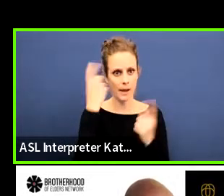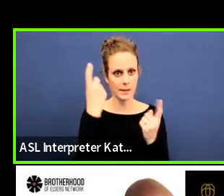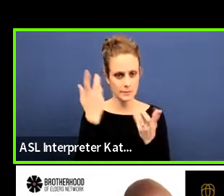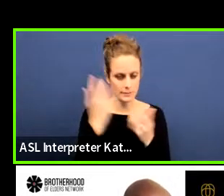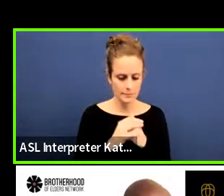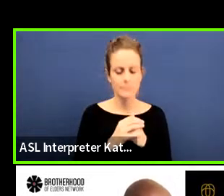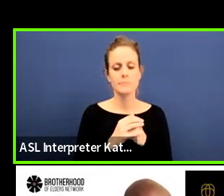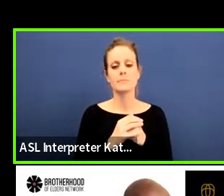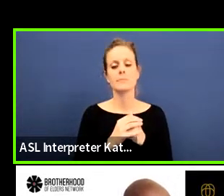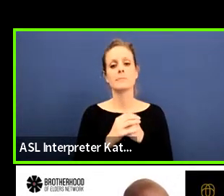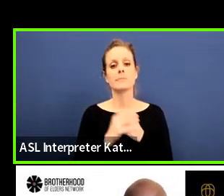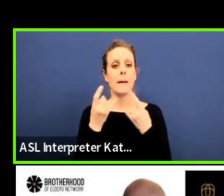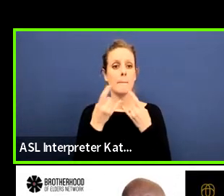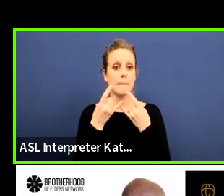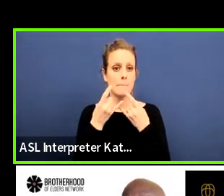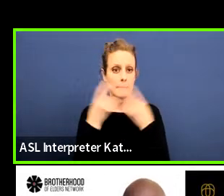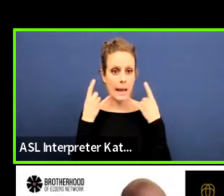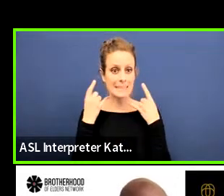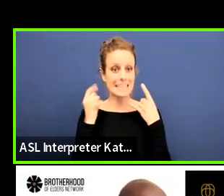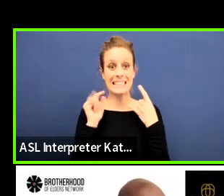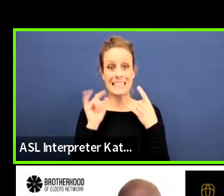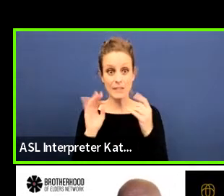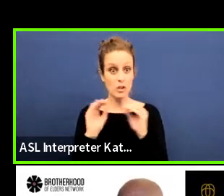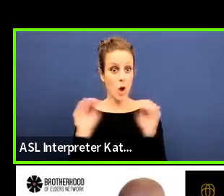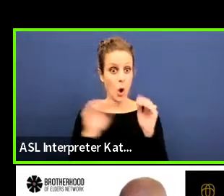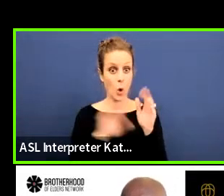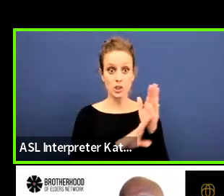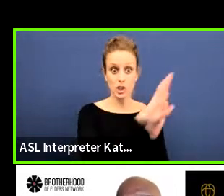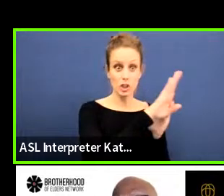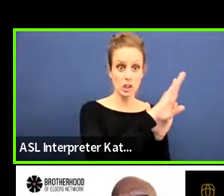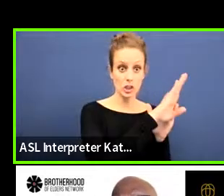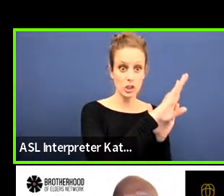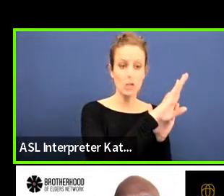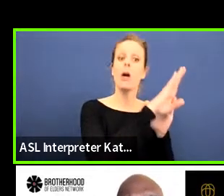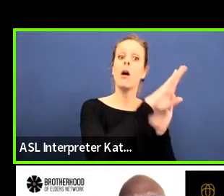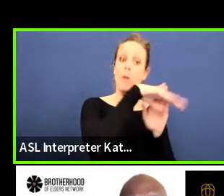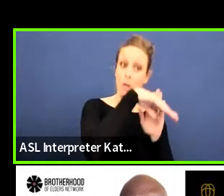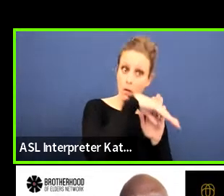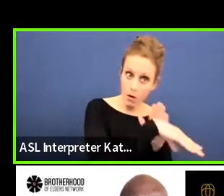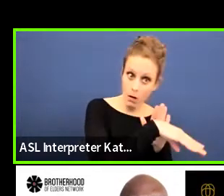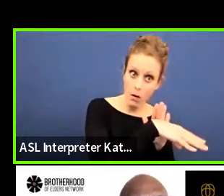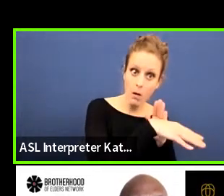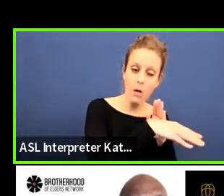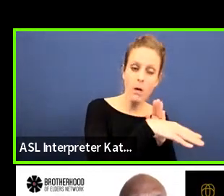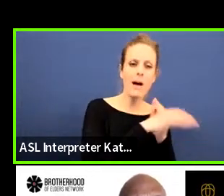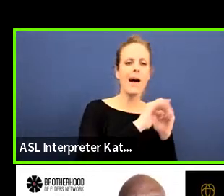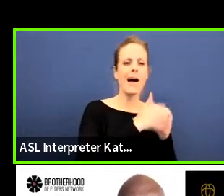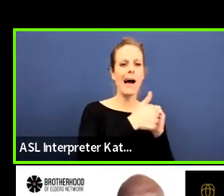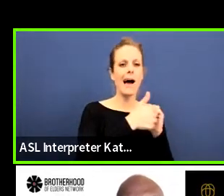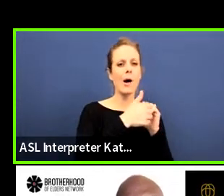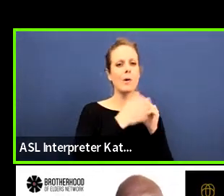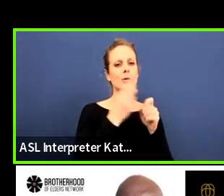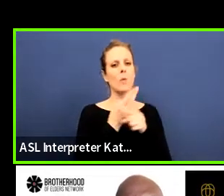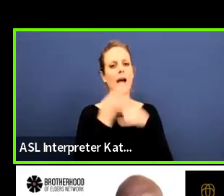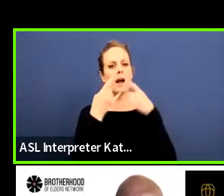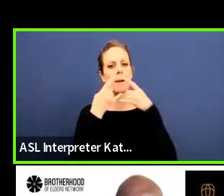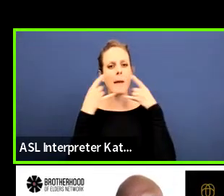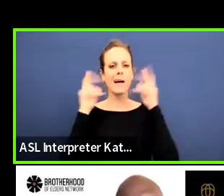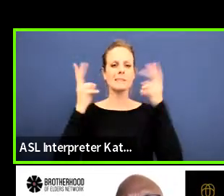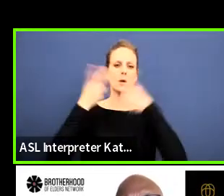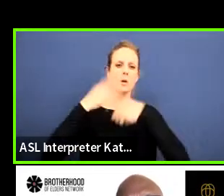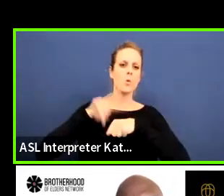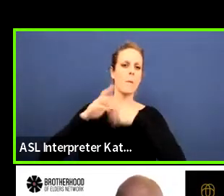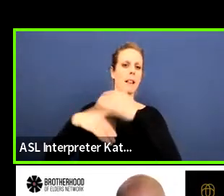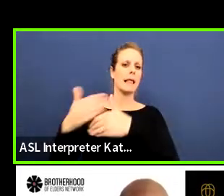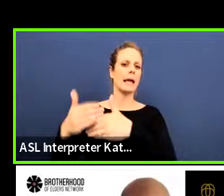normalizing masking in times when there isn't a surge. So having to readjust backwards and forwards, taking it off, taking it on,